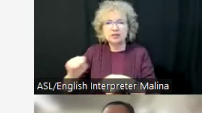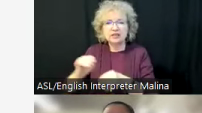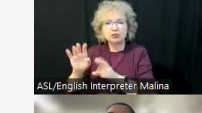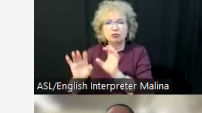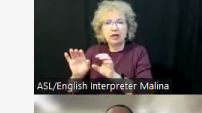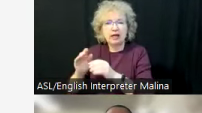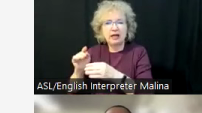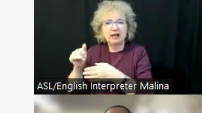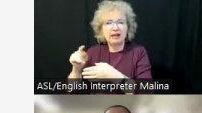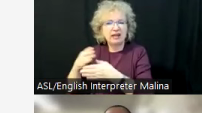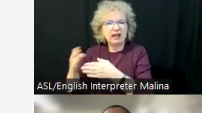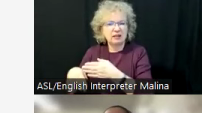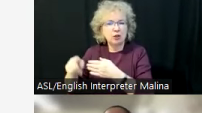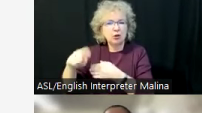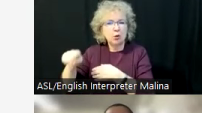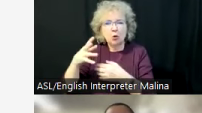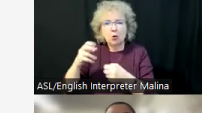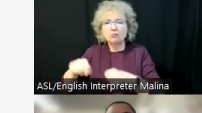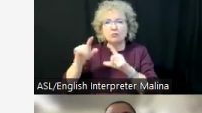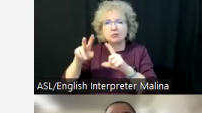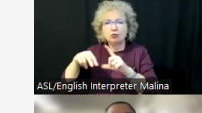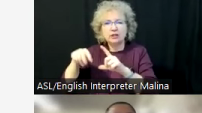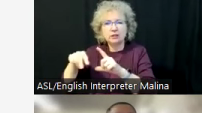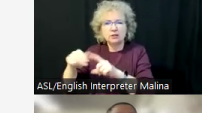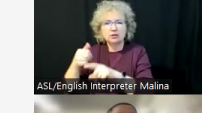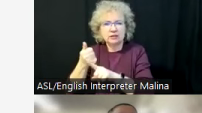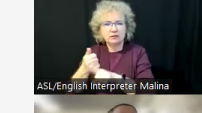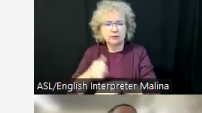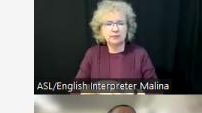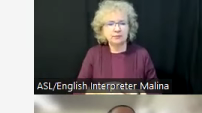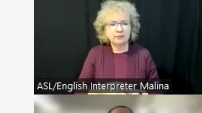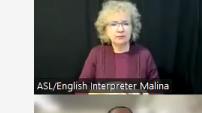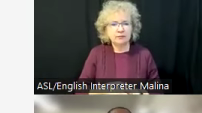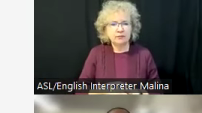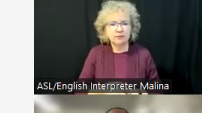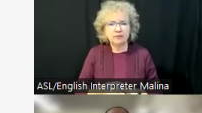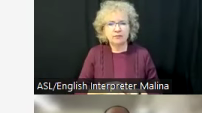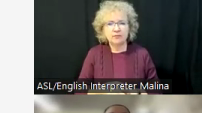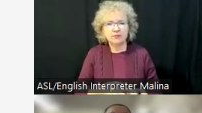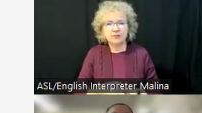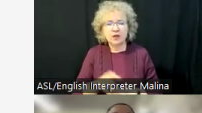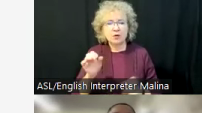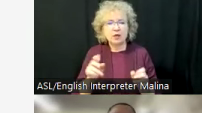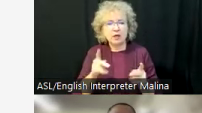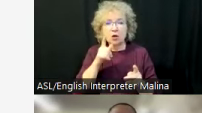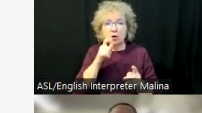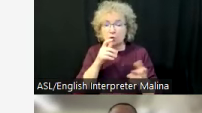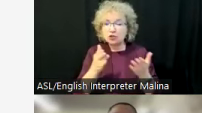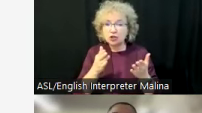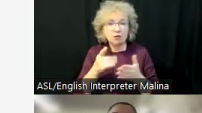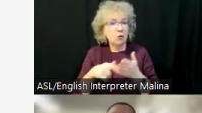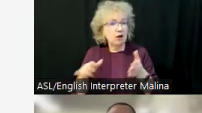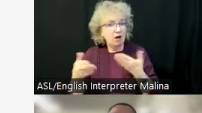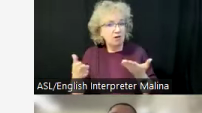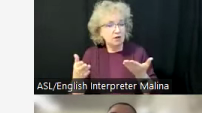go through and read all of it to yourself. All right, who we serve and what we offer we do